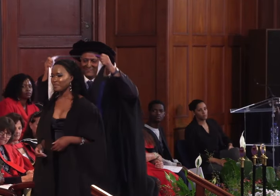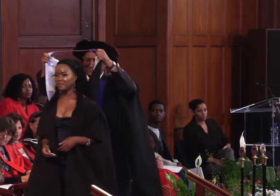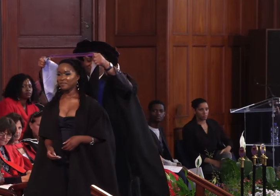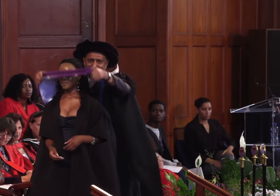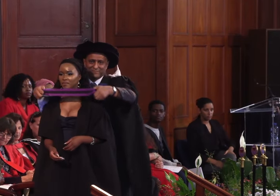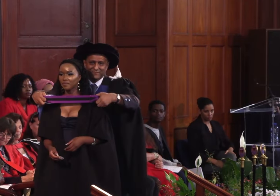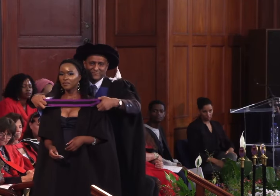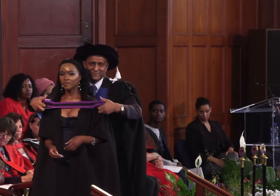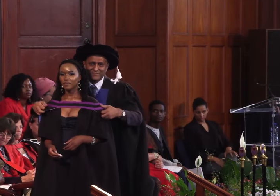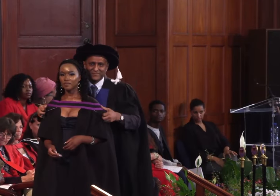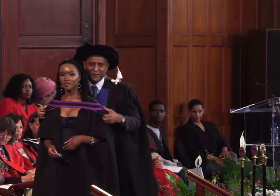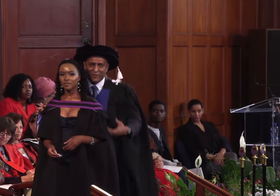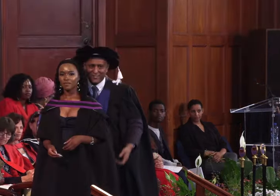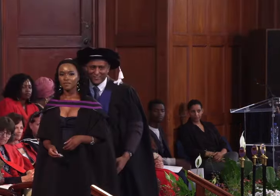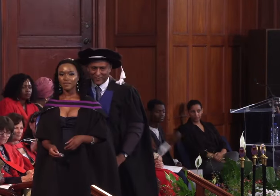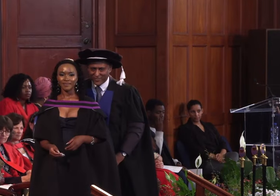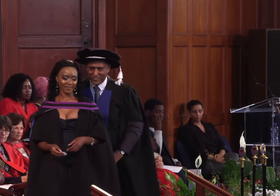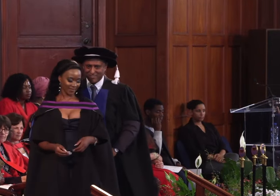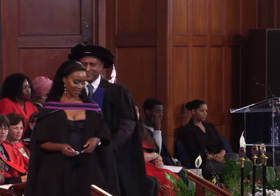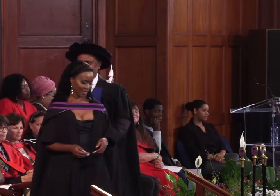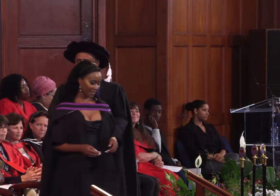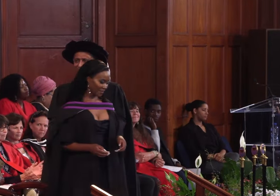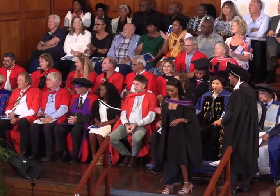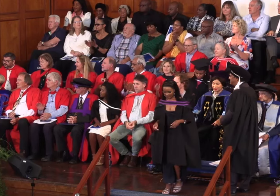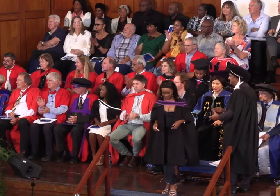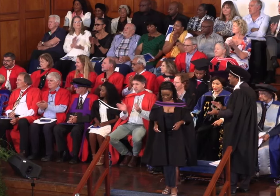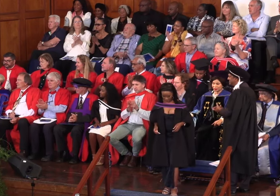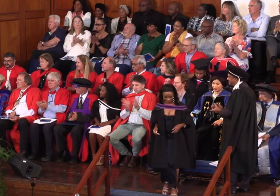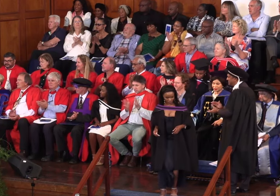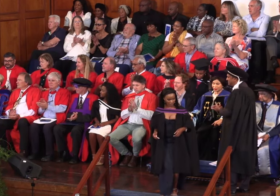For the degree of Bachelor of Science Honours, Akira Banwari.